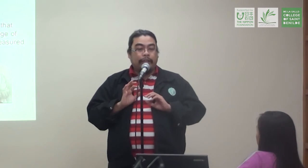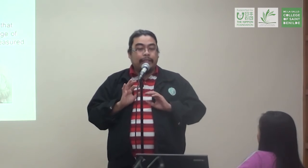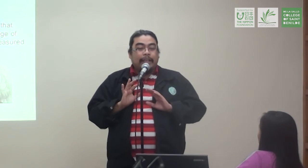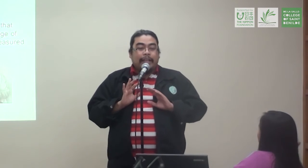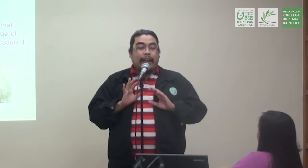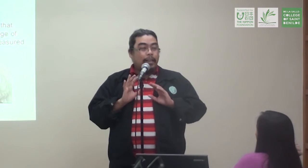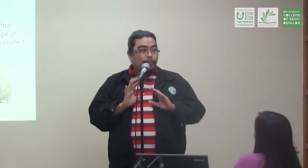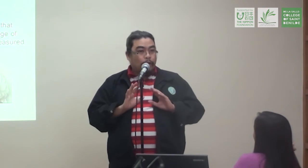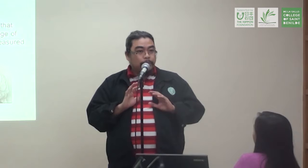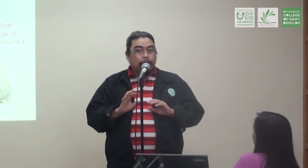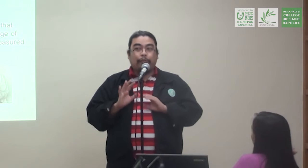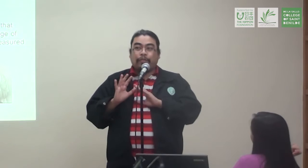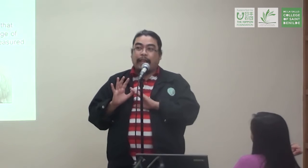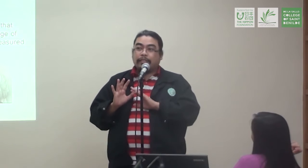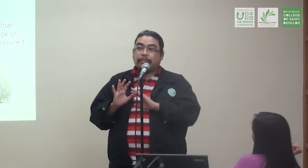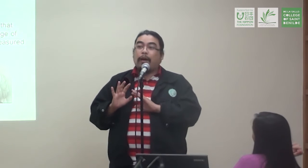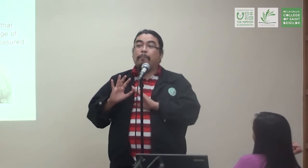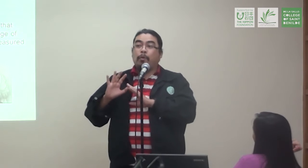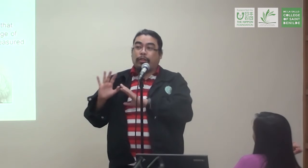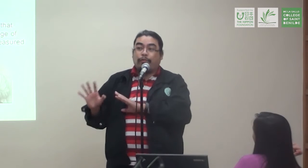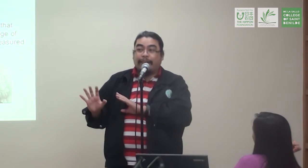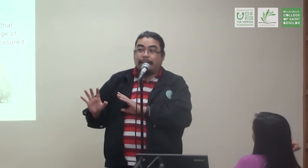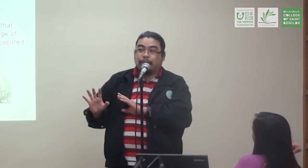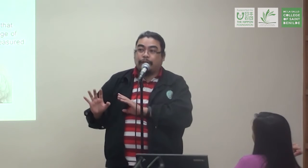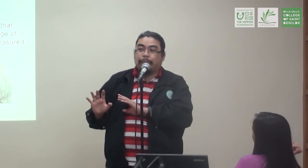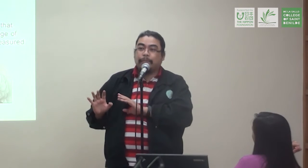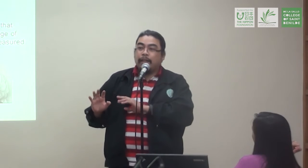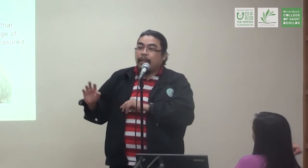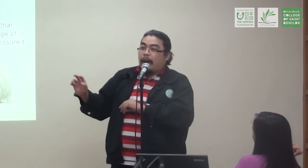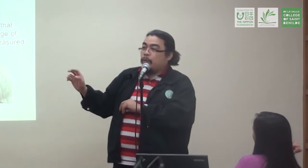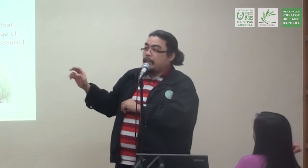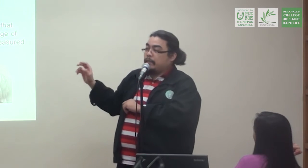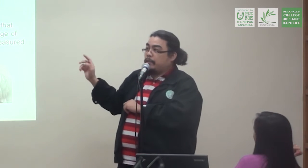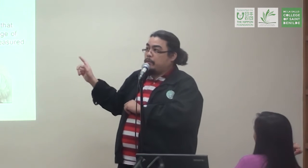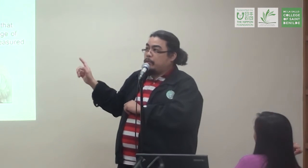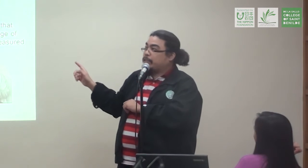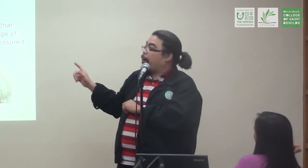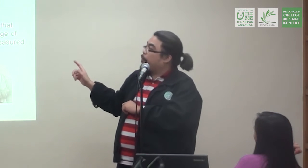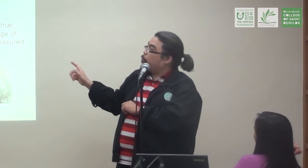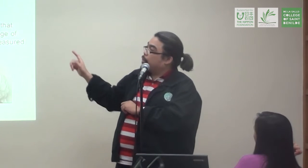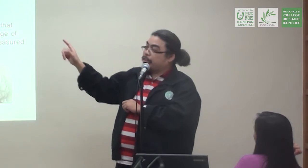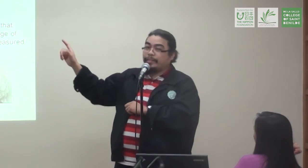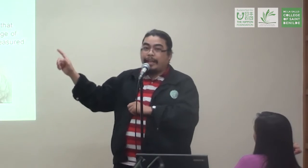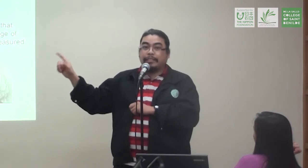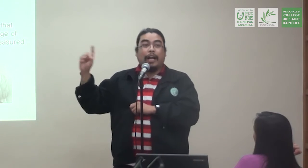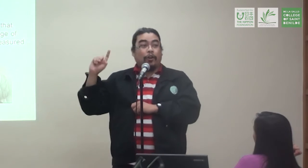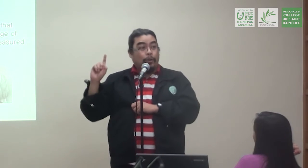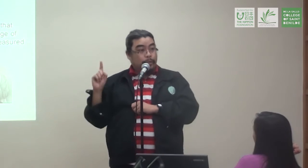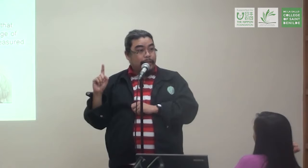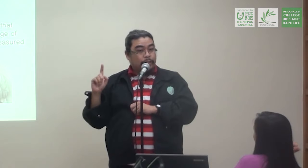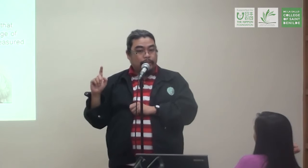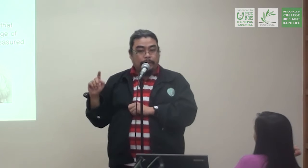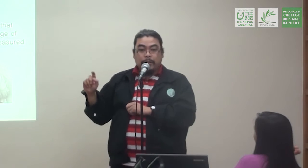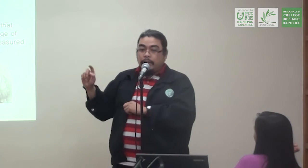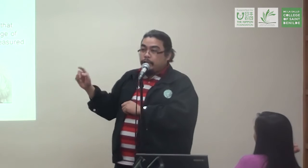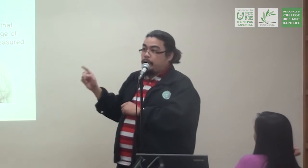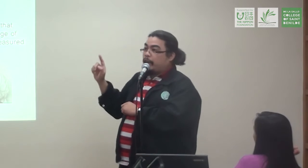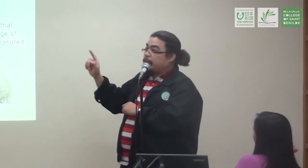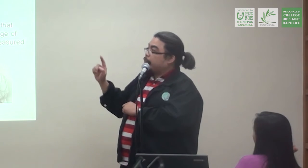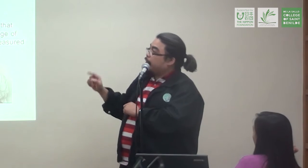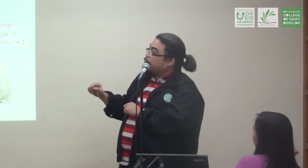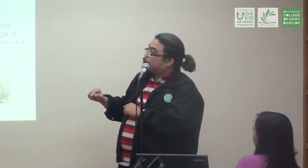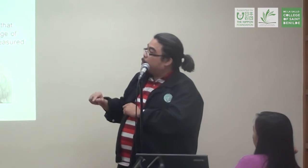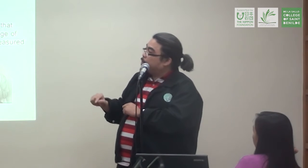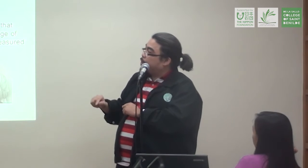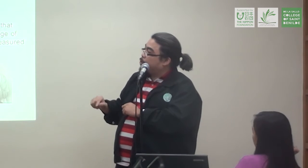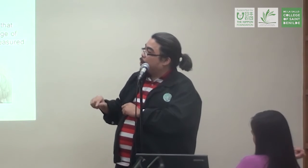to avoid any forms of test modification. And what was after was test accommodation. So